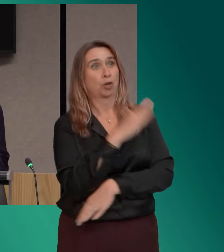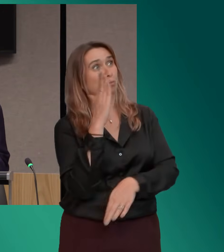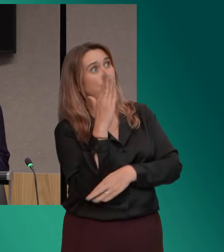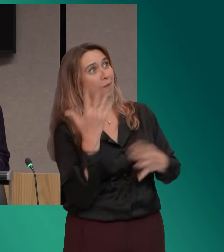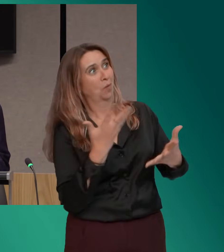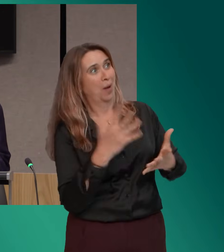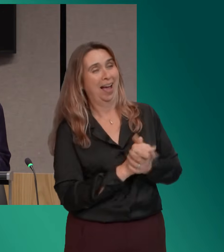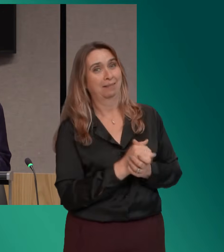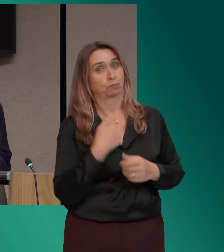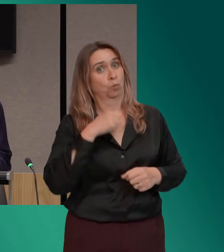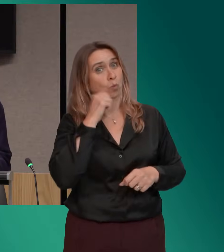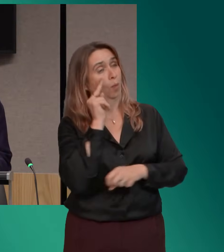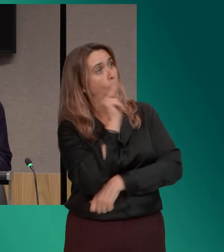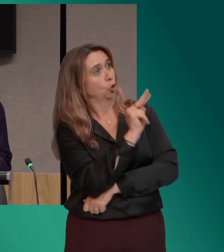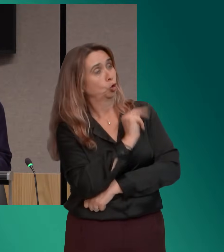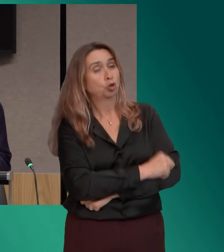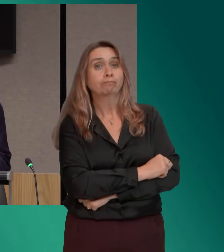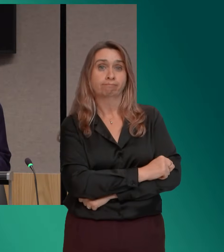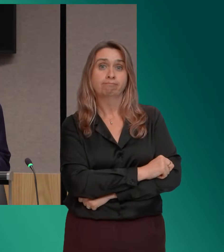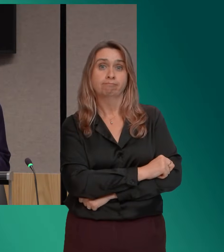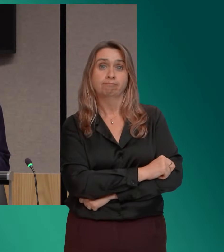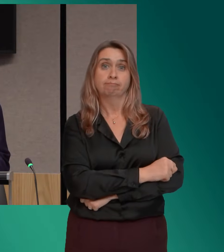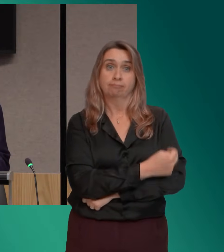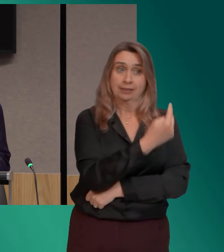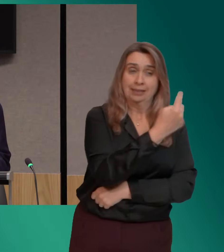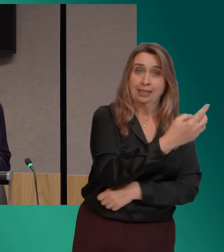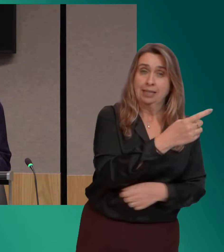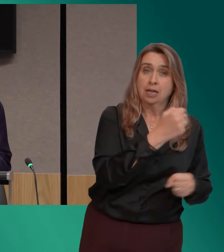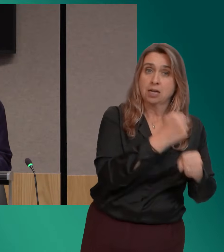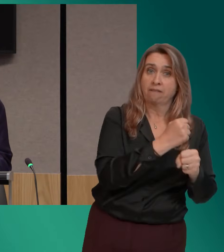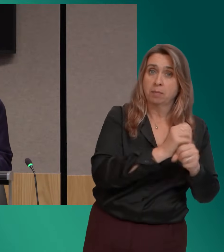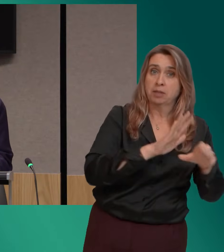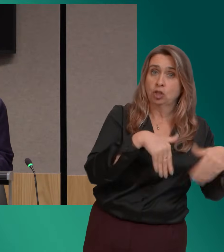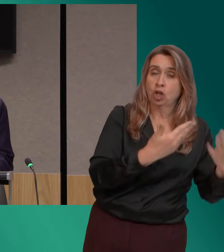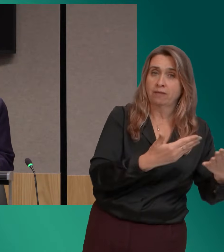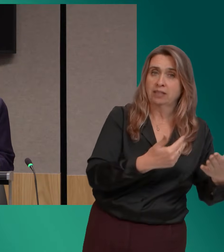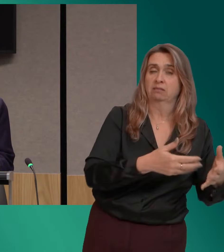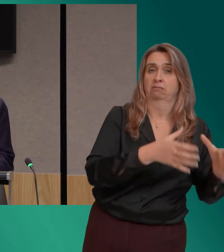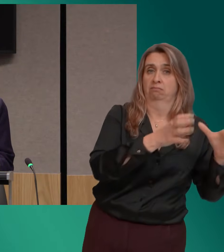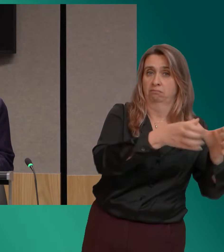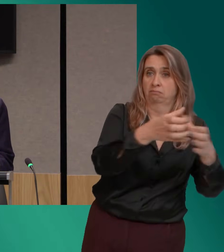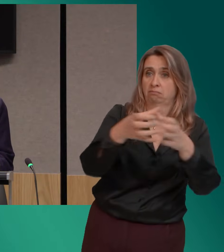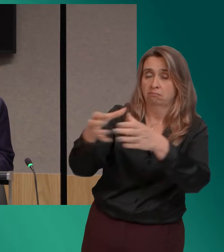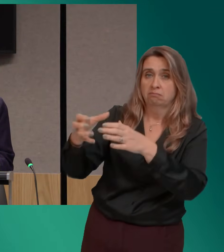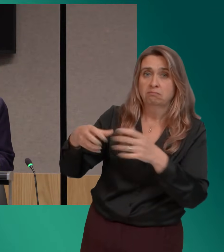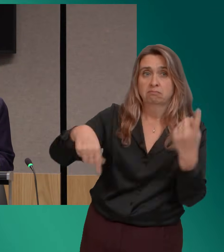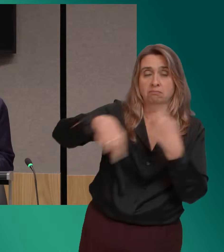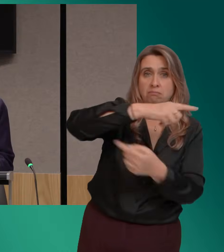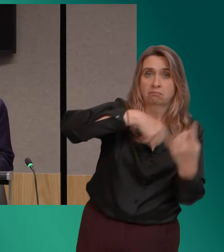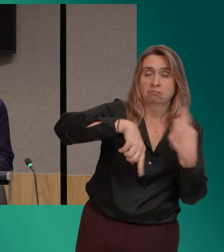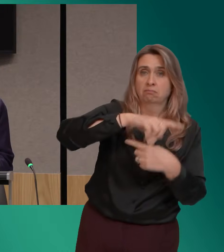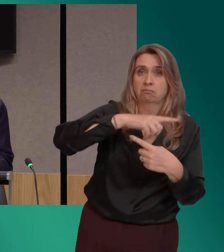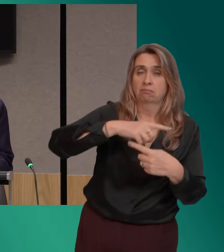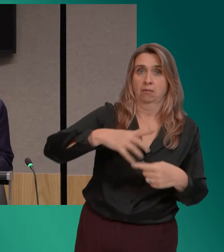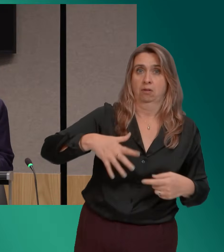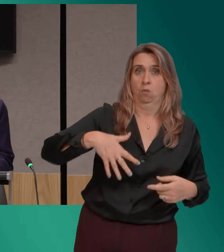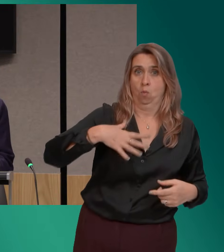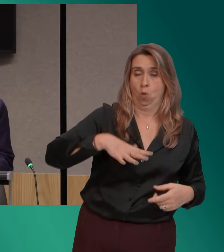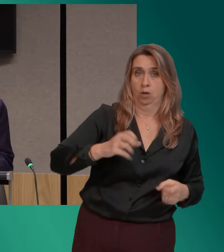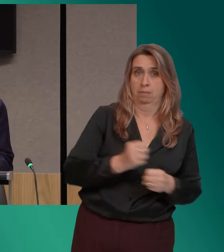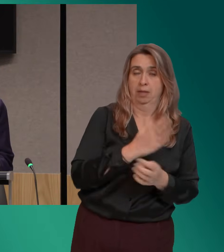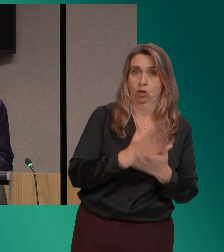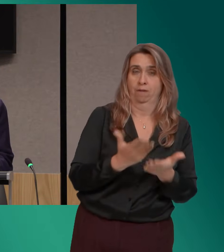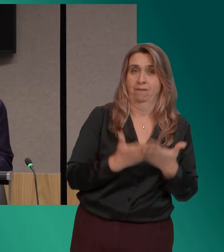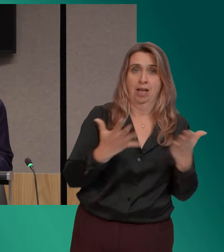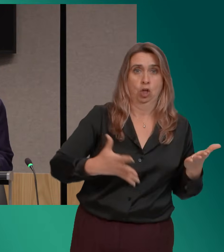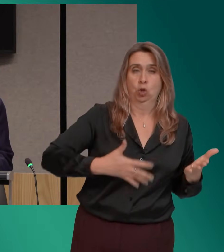very important that every public sector in Wales understands that they will not be in a position that all of a sudden that they will see their